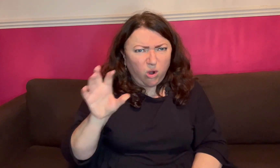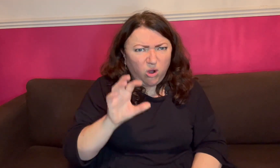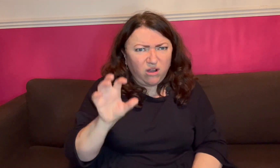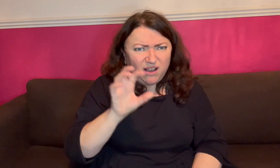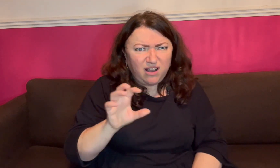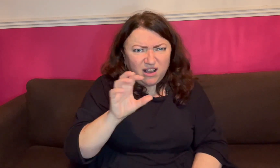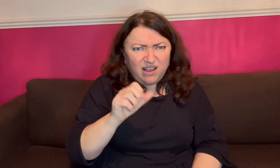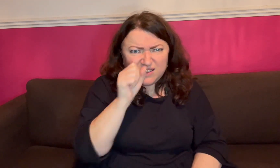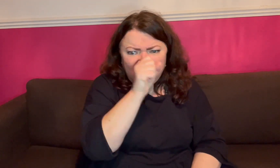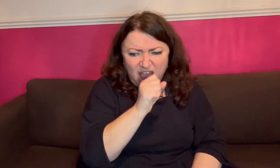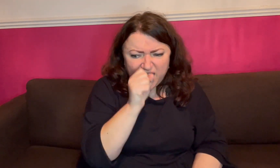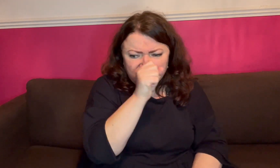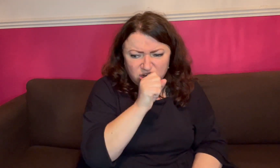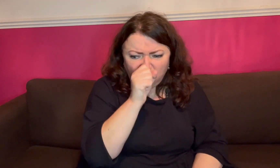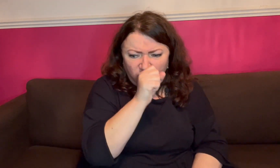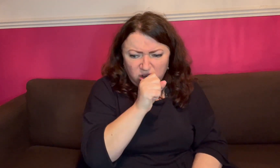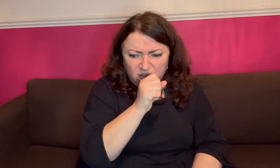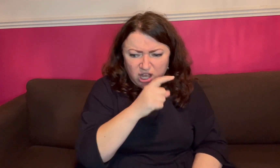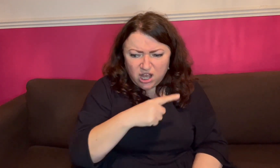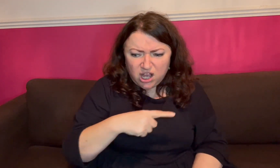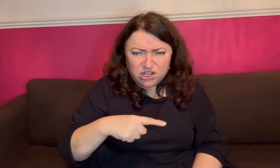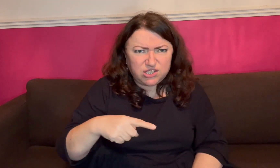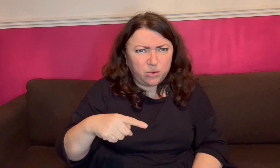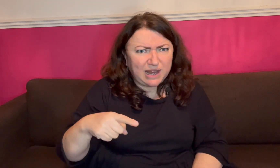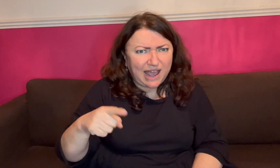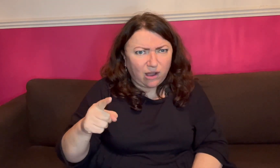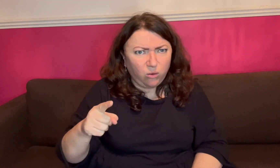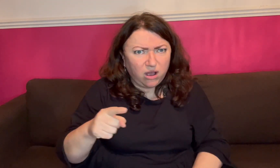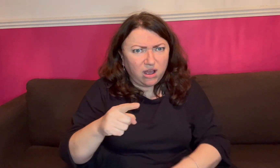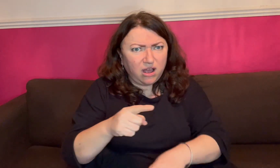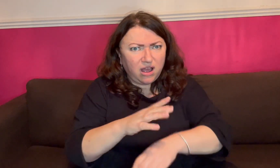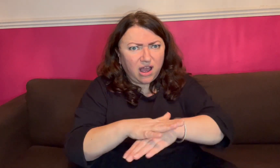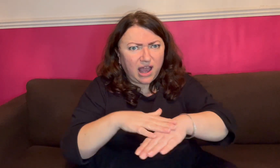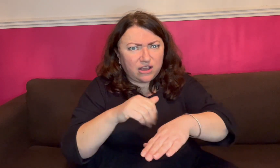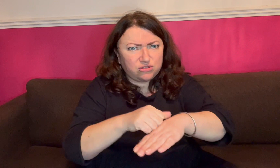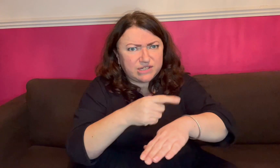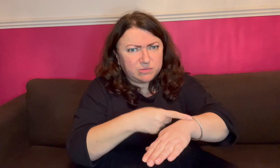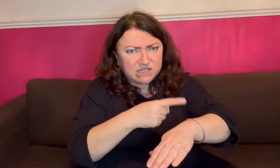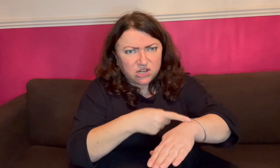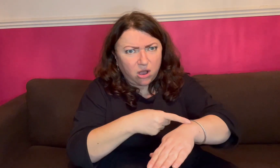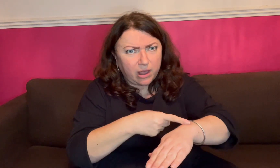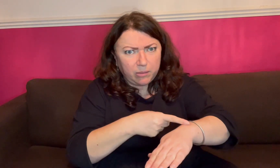"What is Hedgehog doing out at Christmas time?"